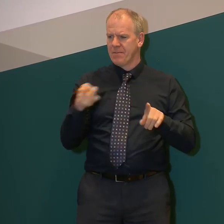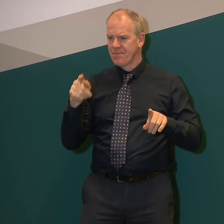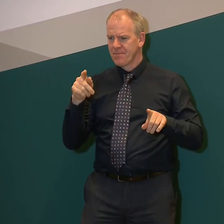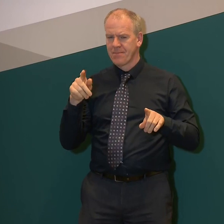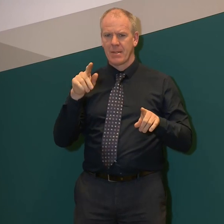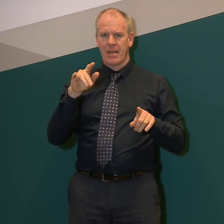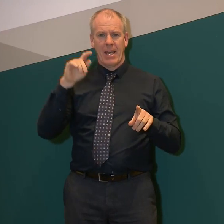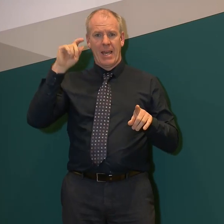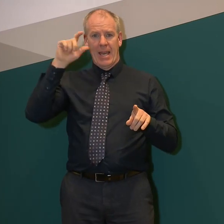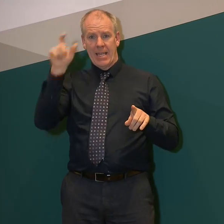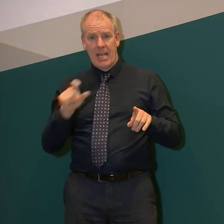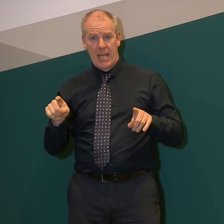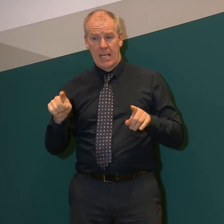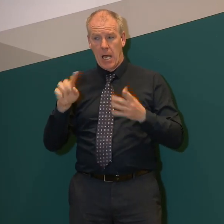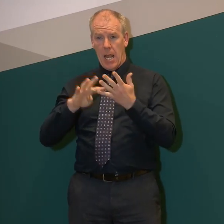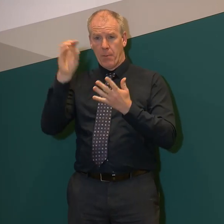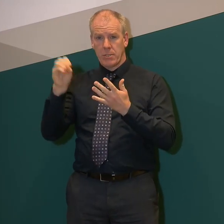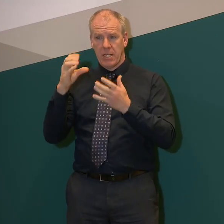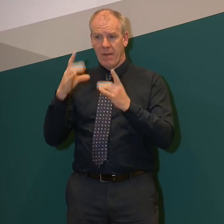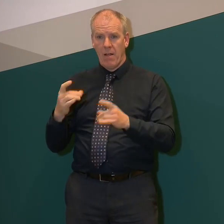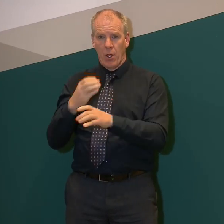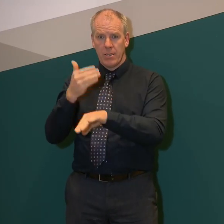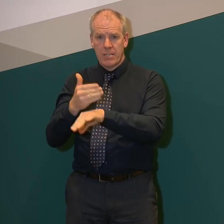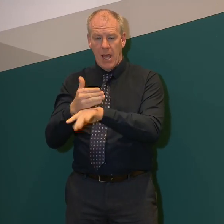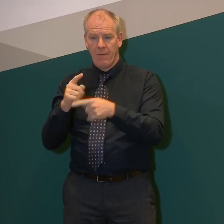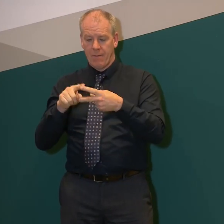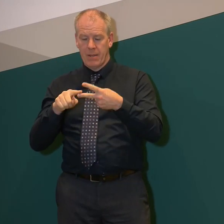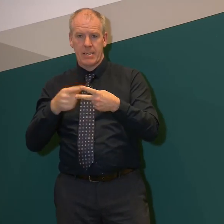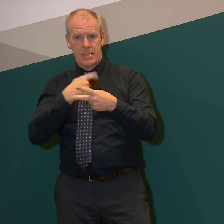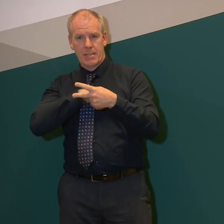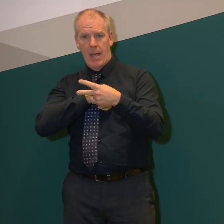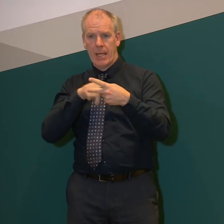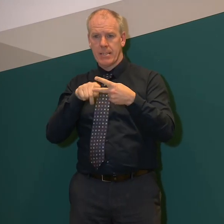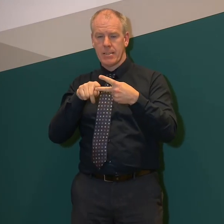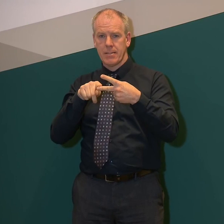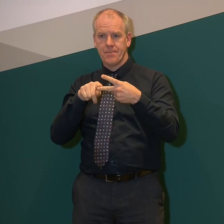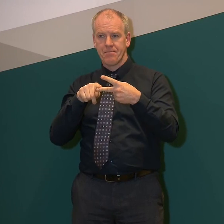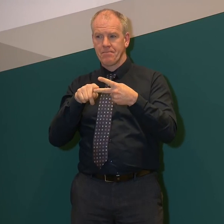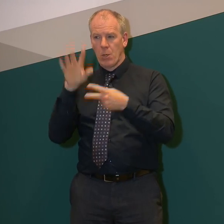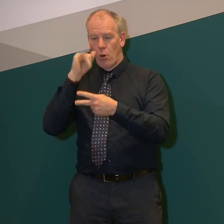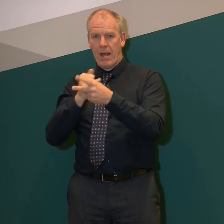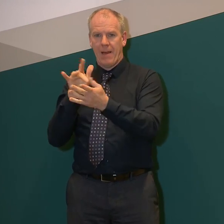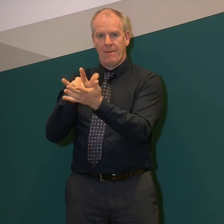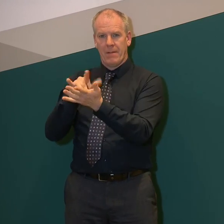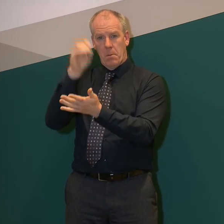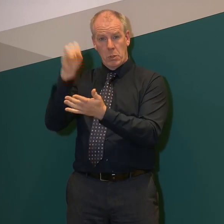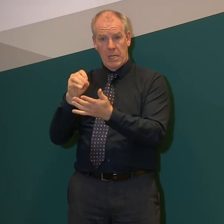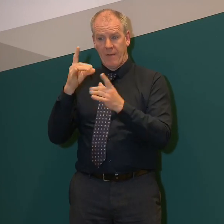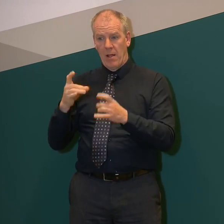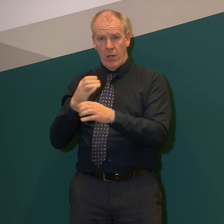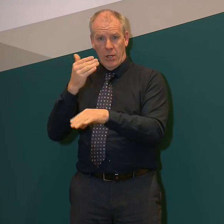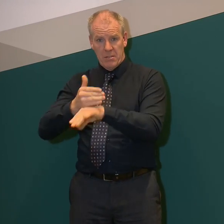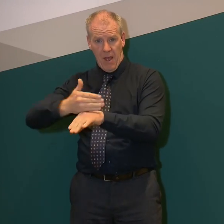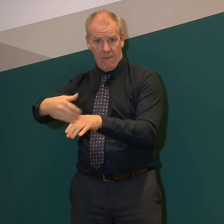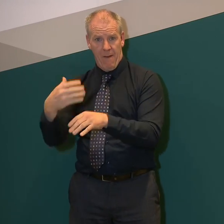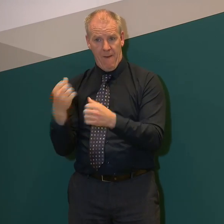about 9%. In Spain, the most reliable figure is of the order of 15%. So do you have